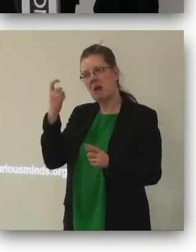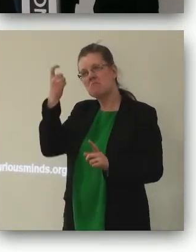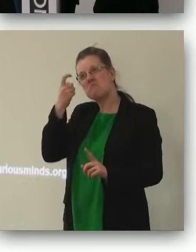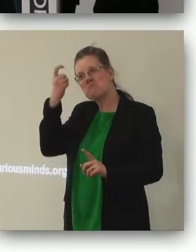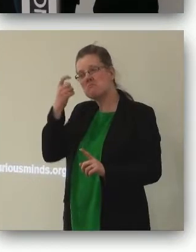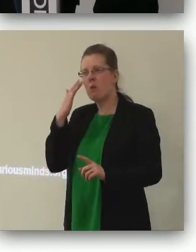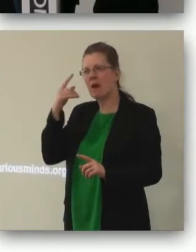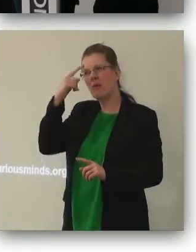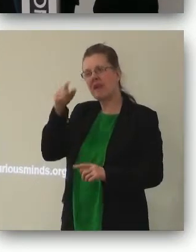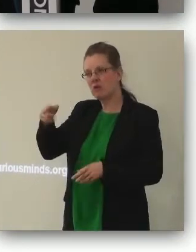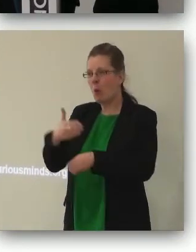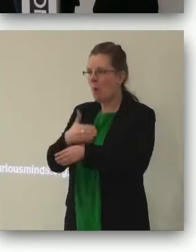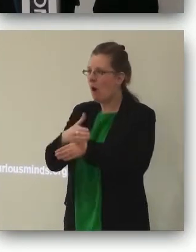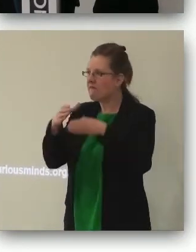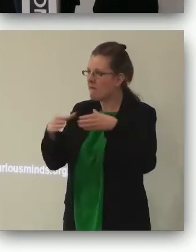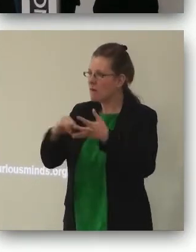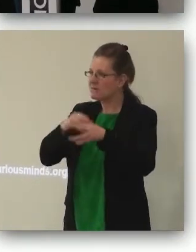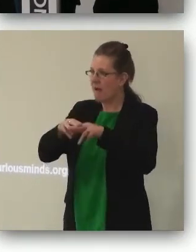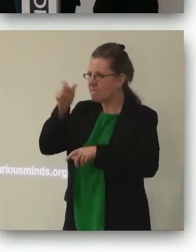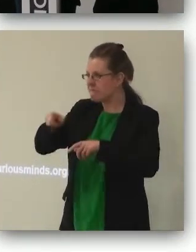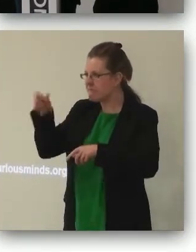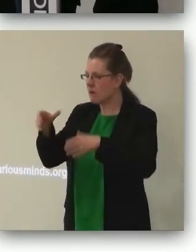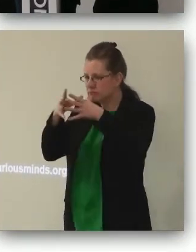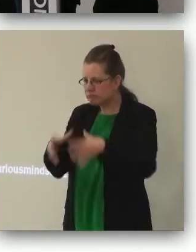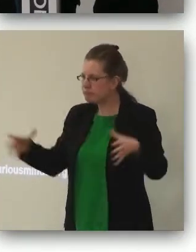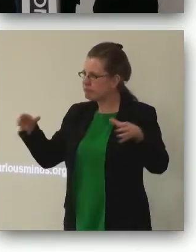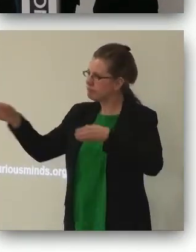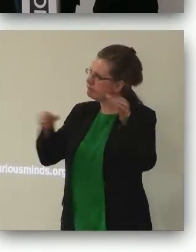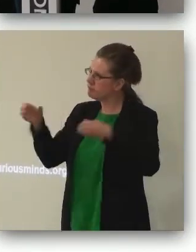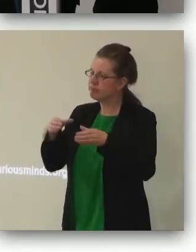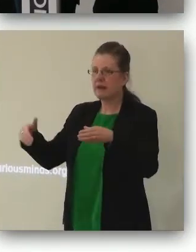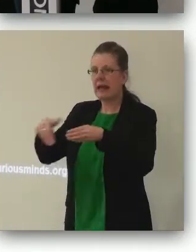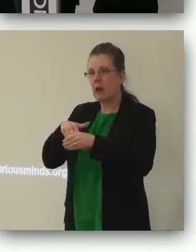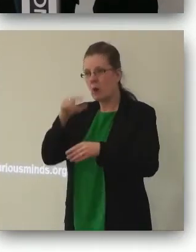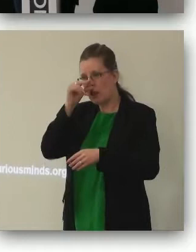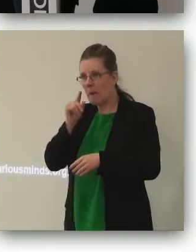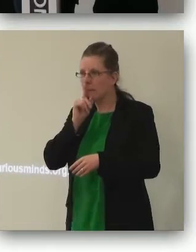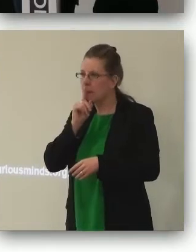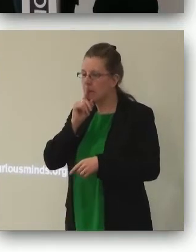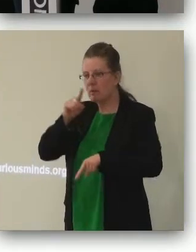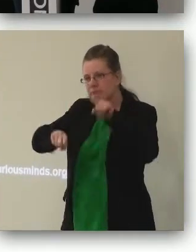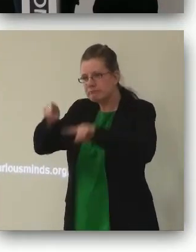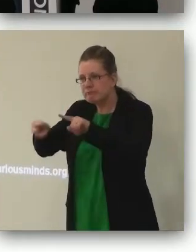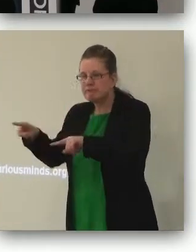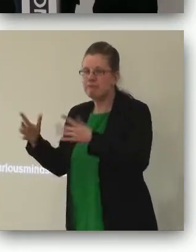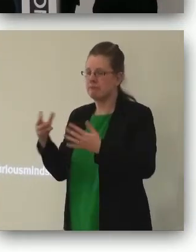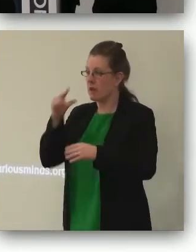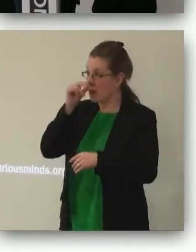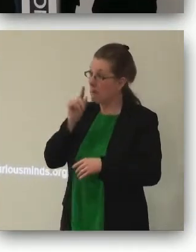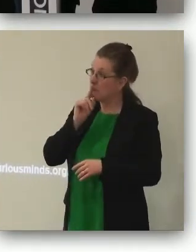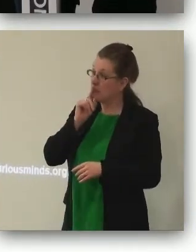when diversifying your workforce to include young people, and particularly young people that